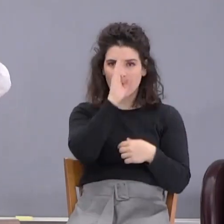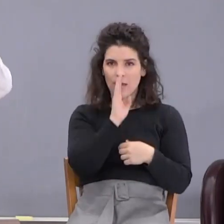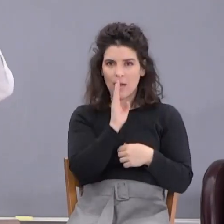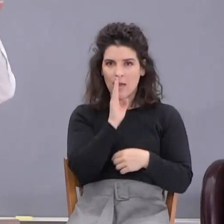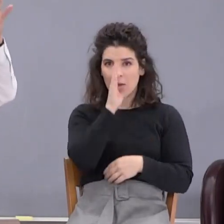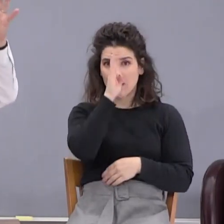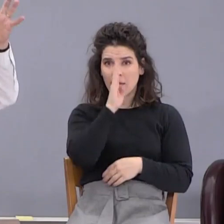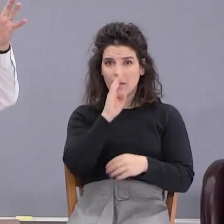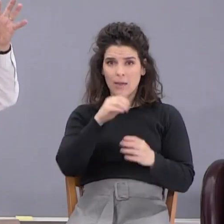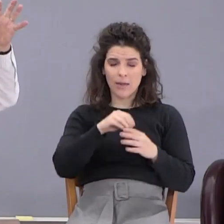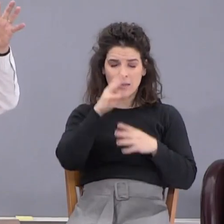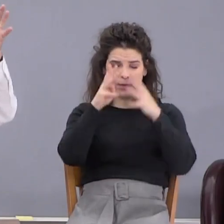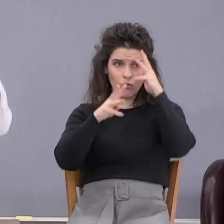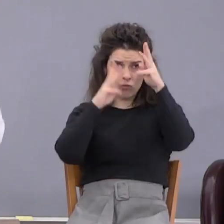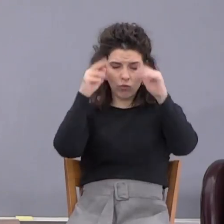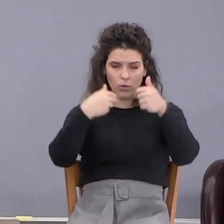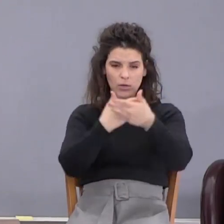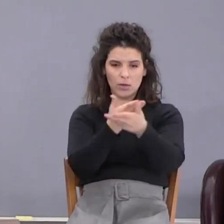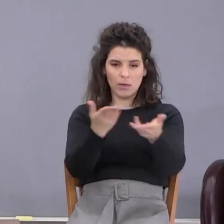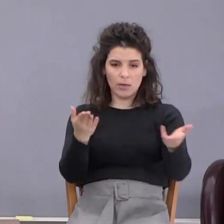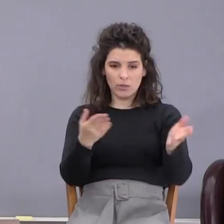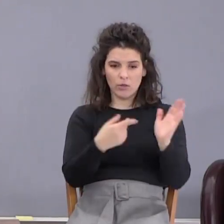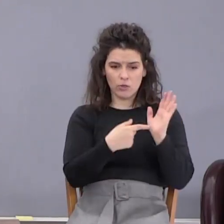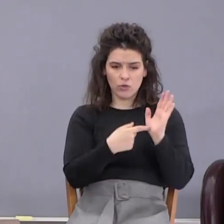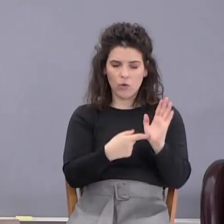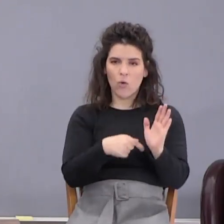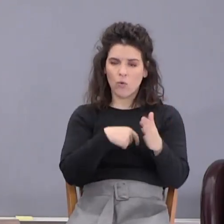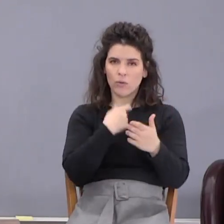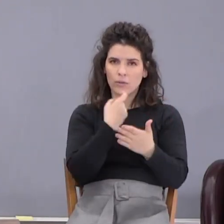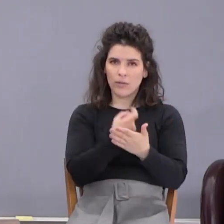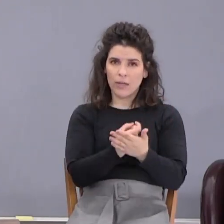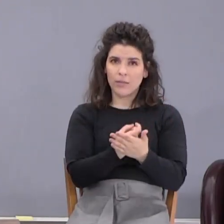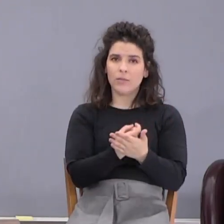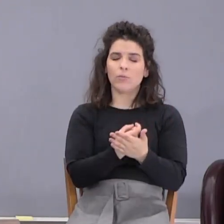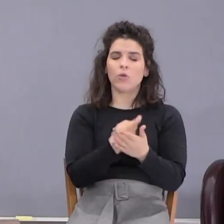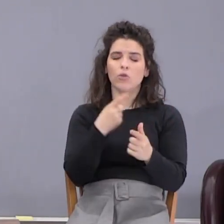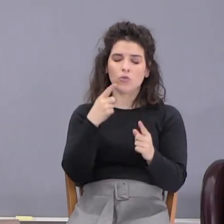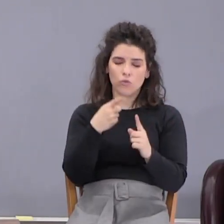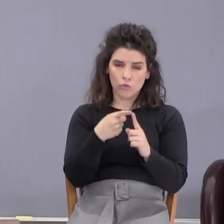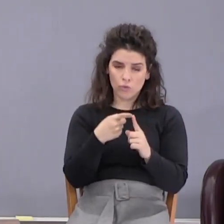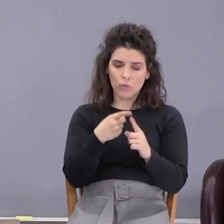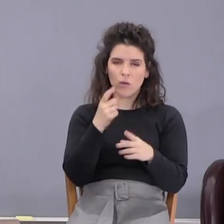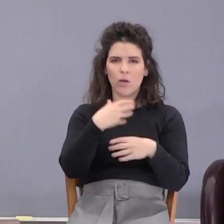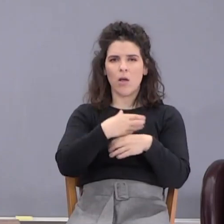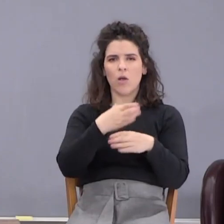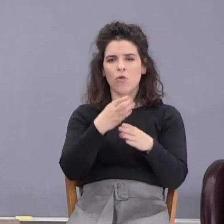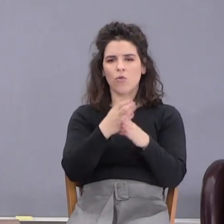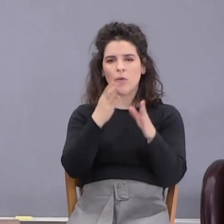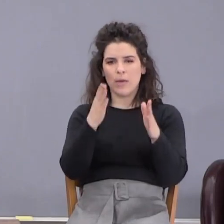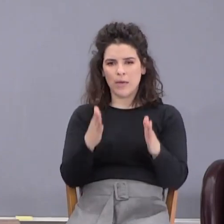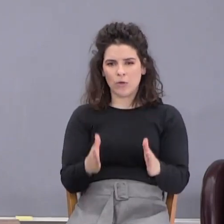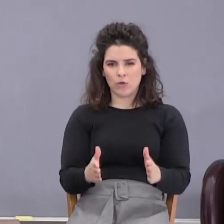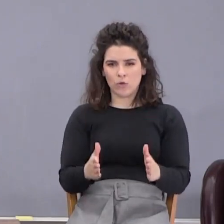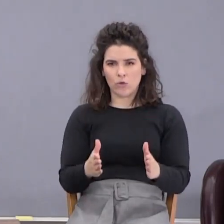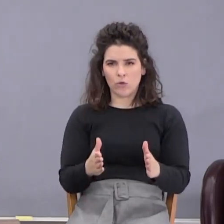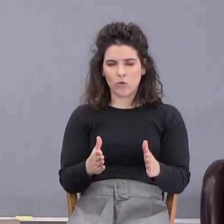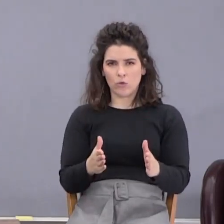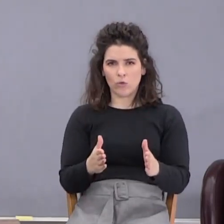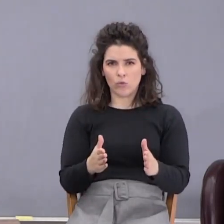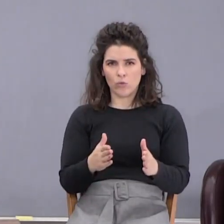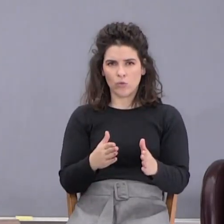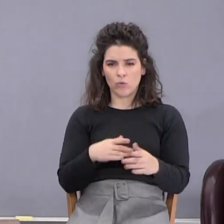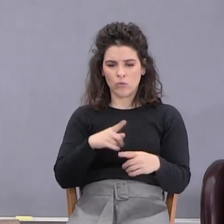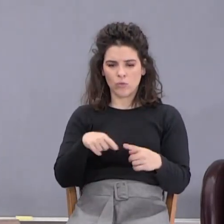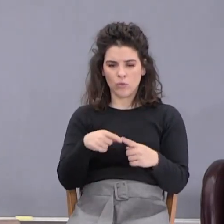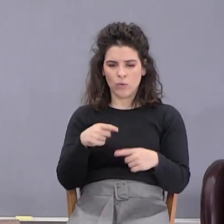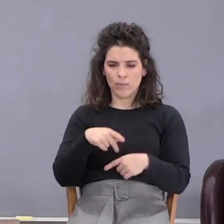in creation bears testimony to a creator. So when Paul,